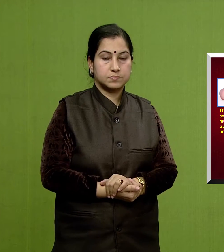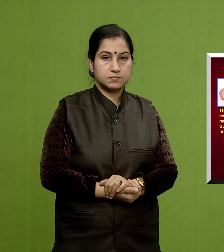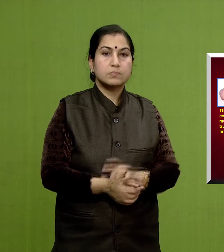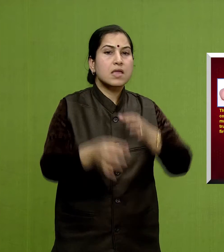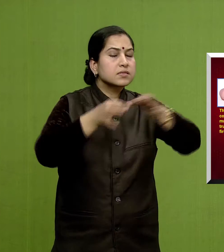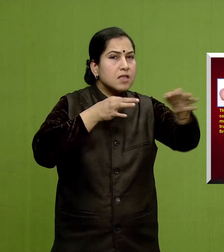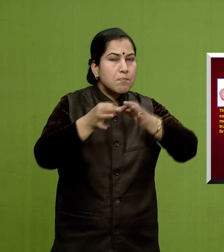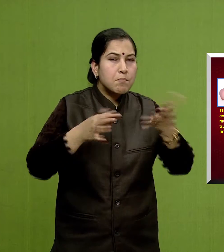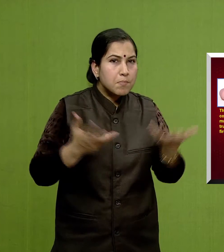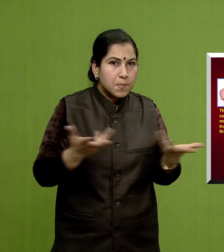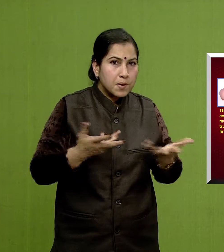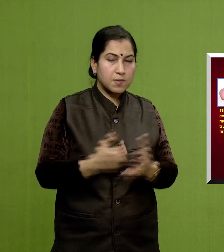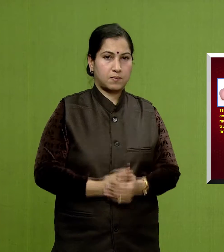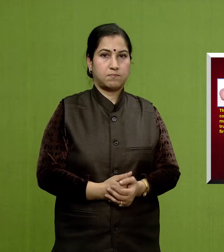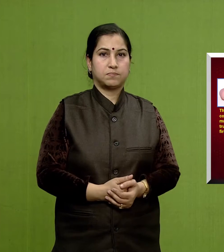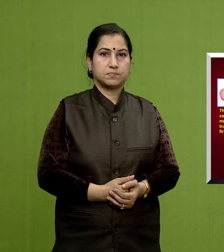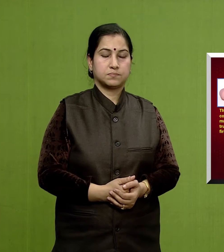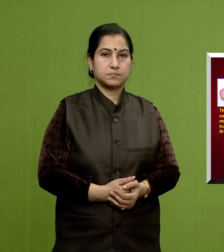Example includes nutritional,